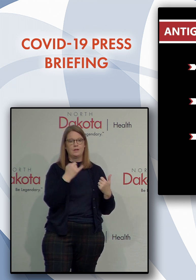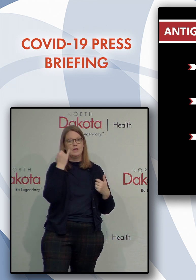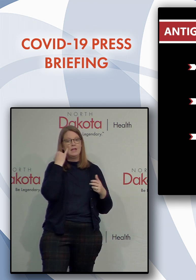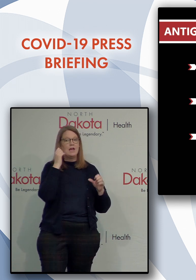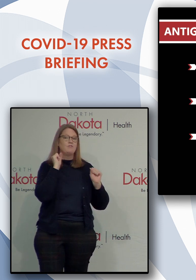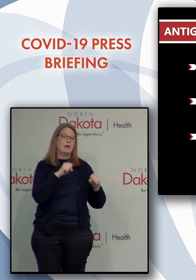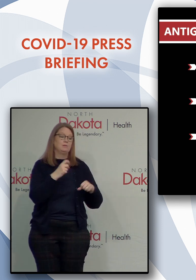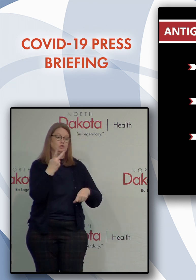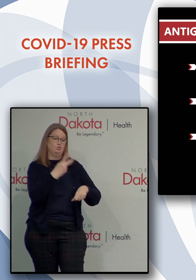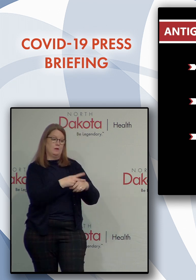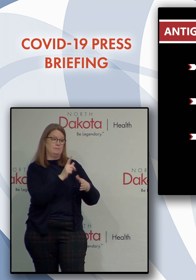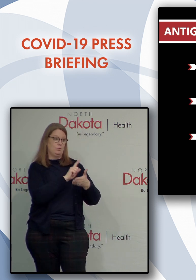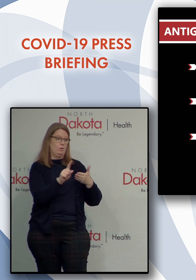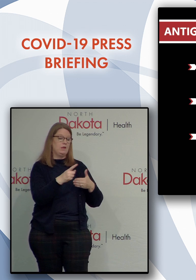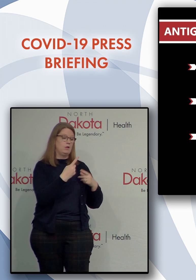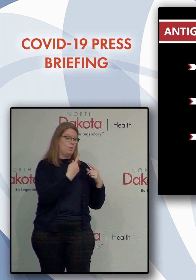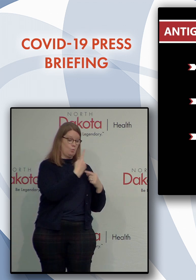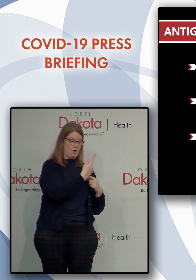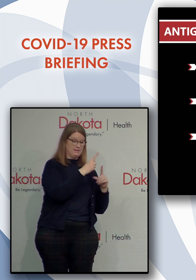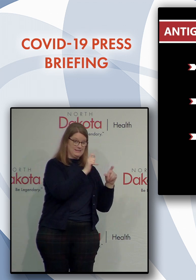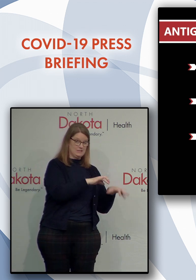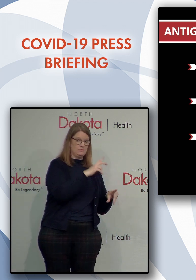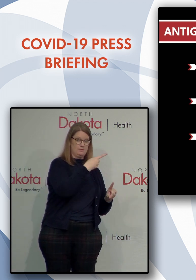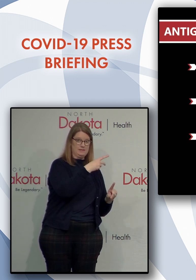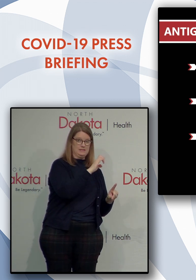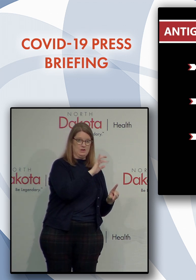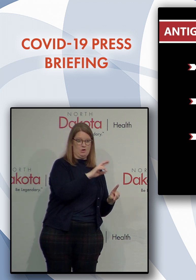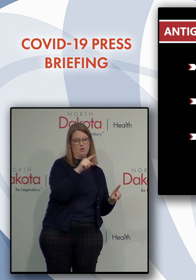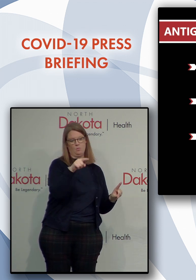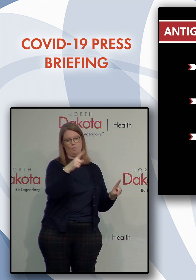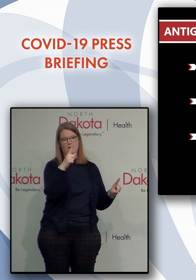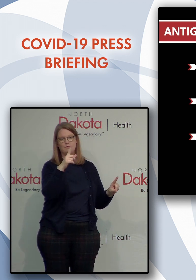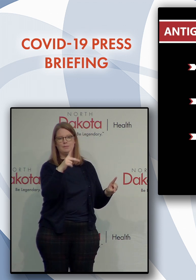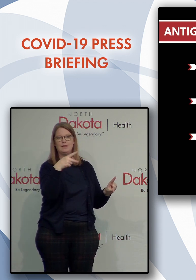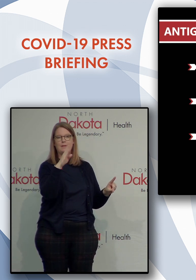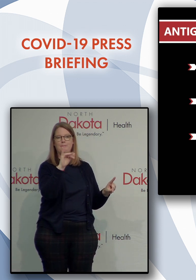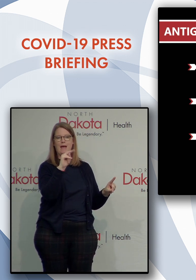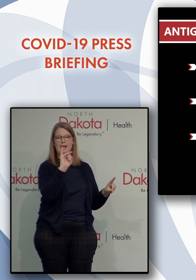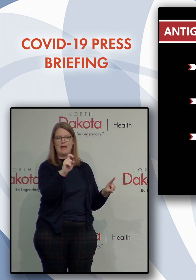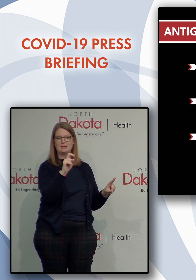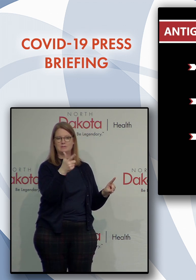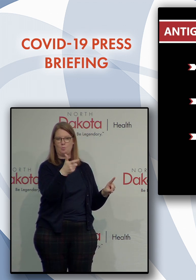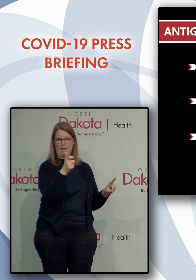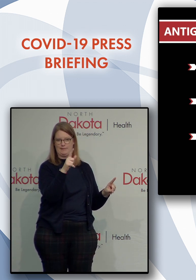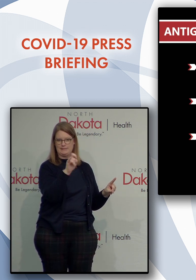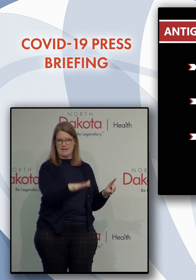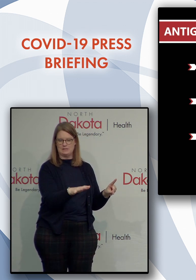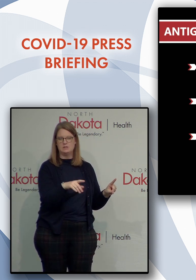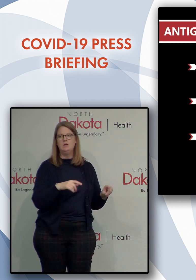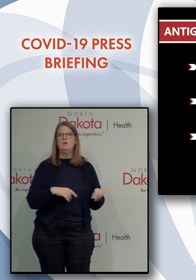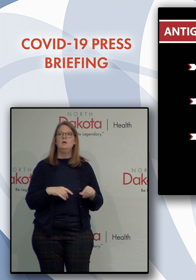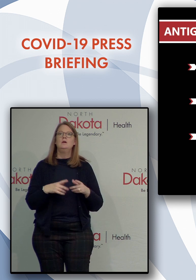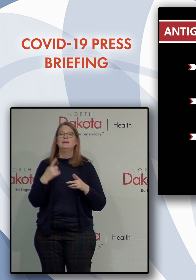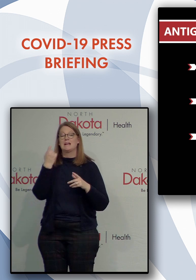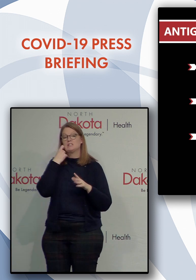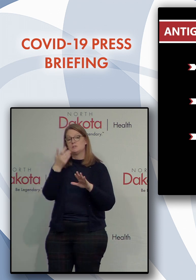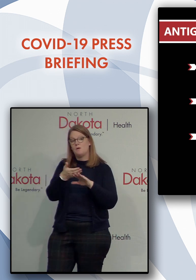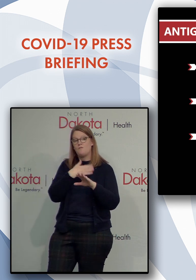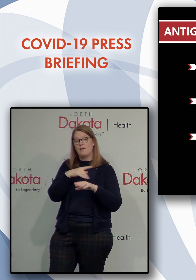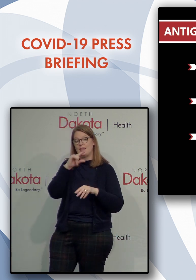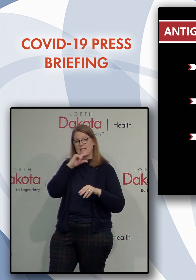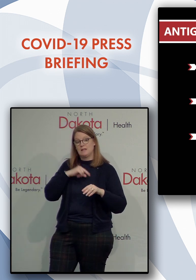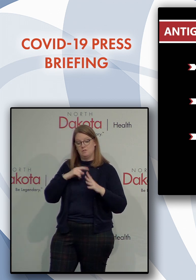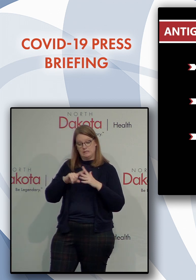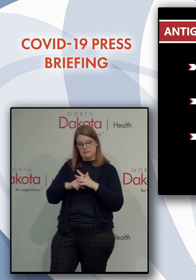to go to twice a week, one of those tests would be a PCR and one would be a Binax rapid test. We've also announced just before Thanksgiving that we